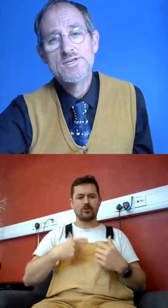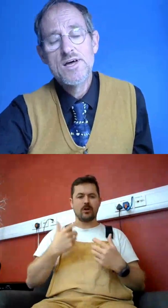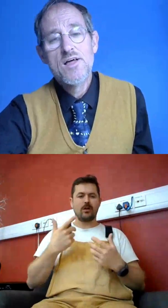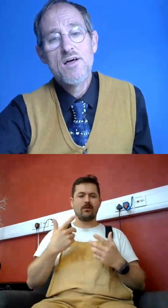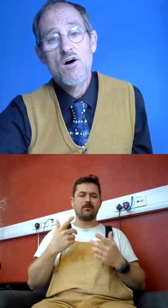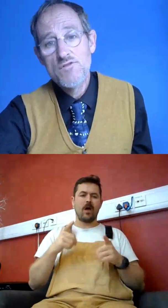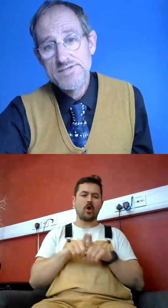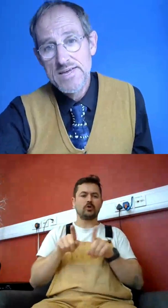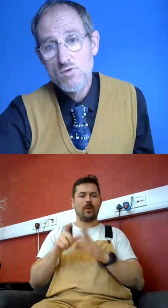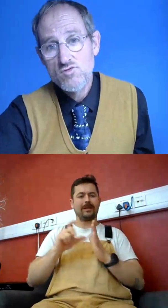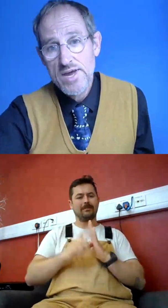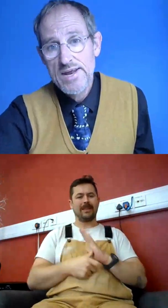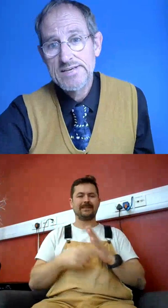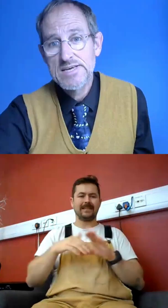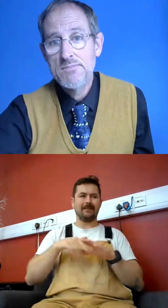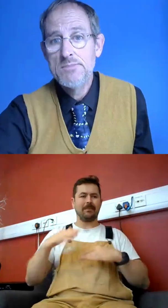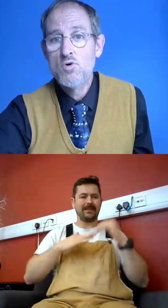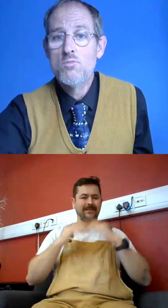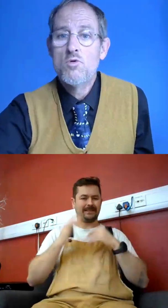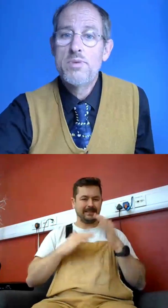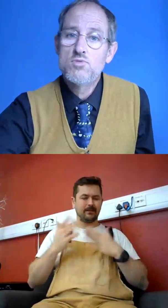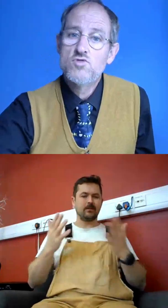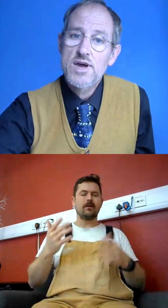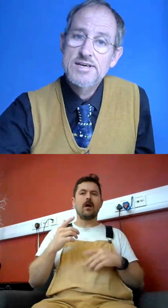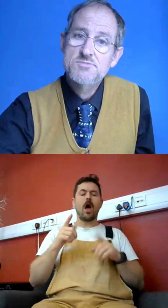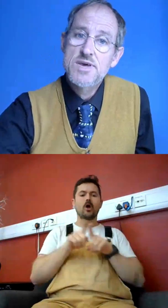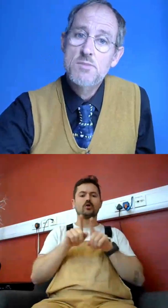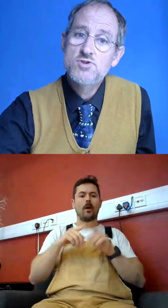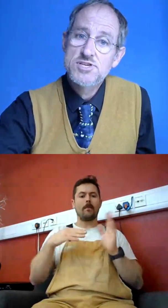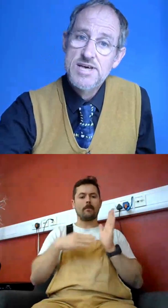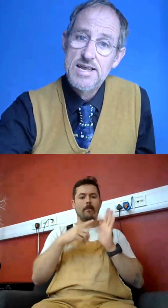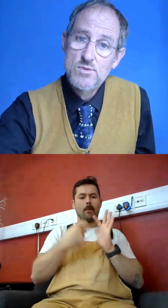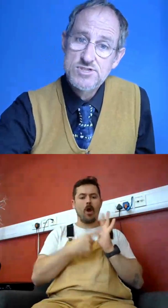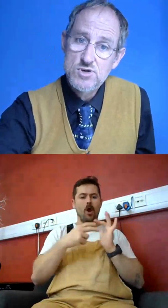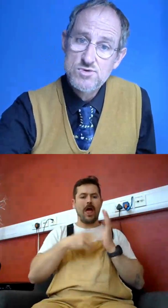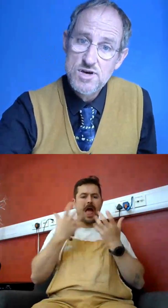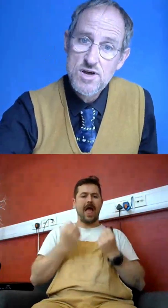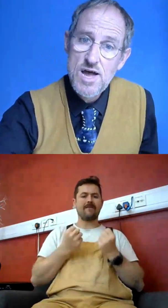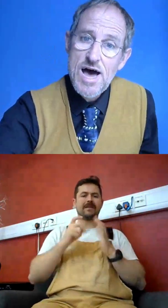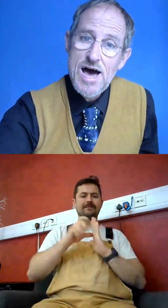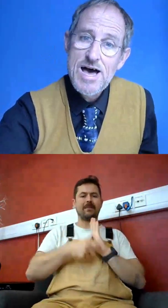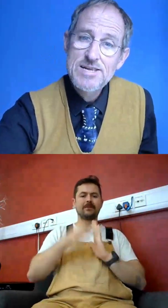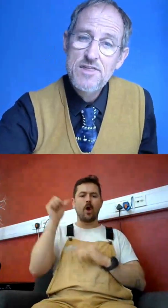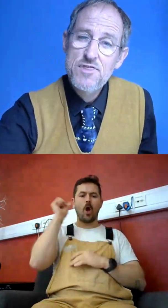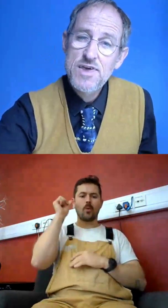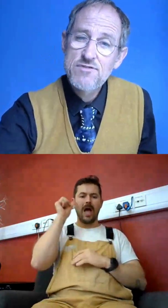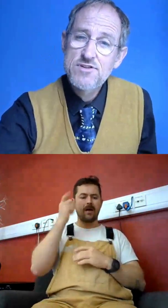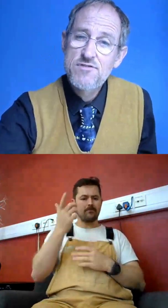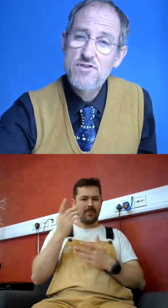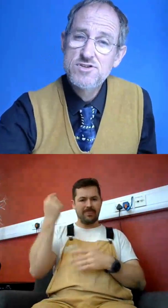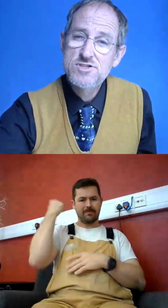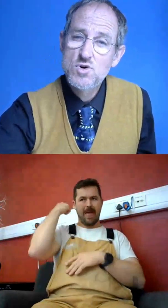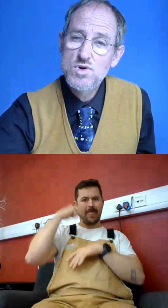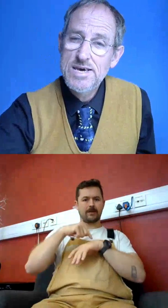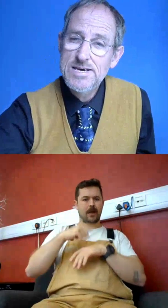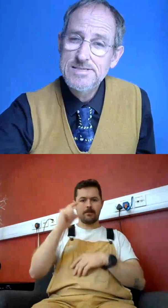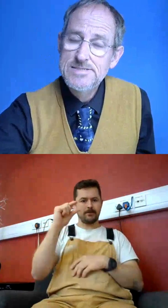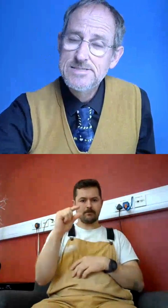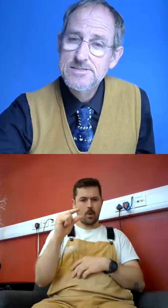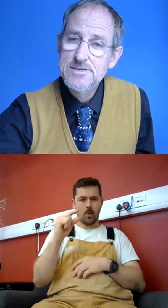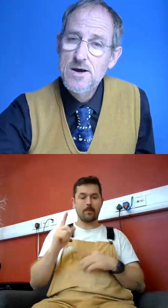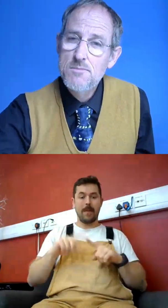I thought, obviously, they were recognizing me, more and more people recognizing me, a British Sign Language user. And I think after the first